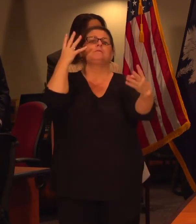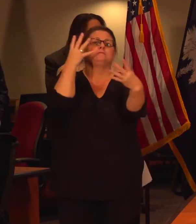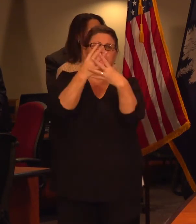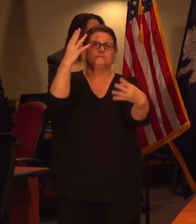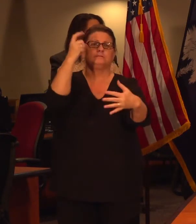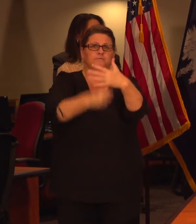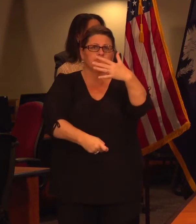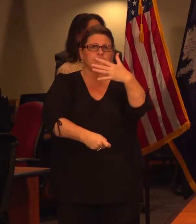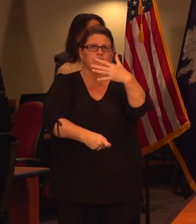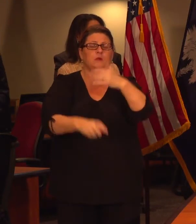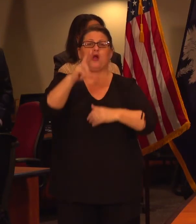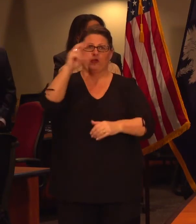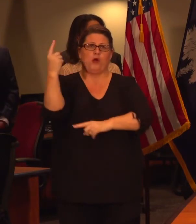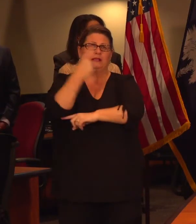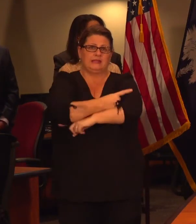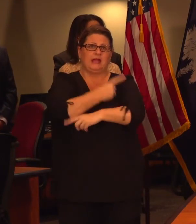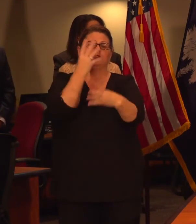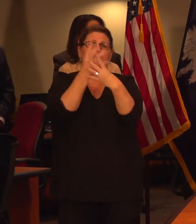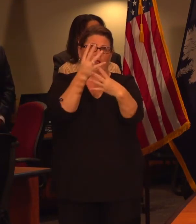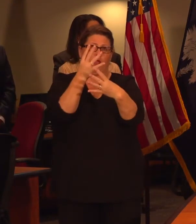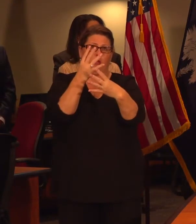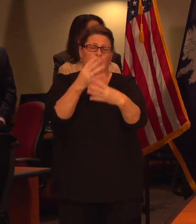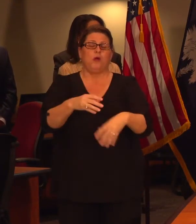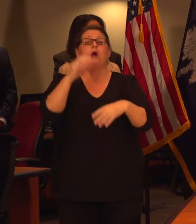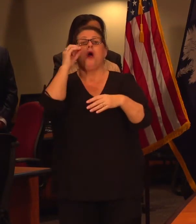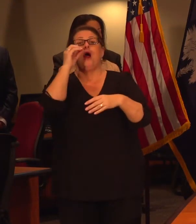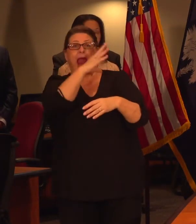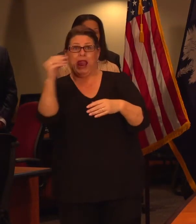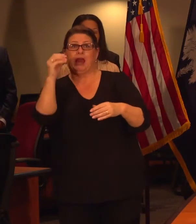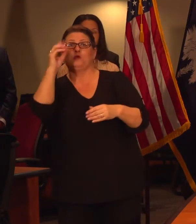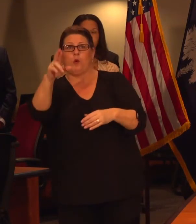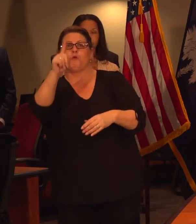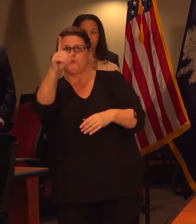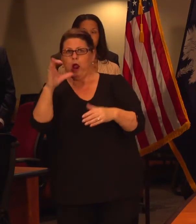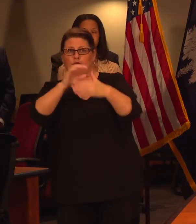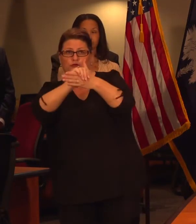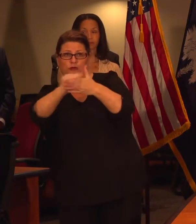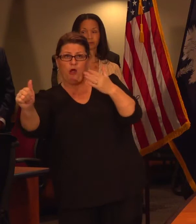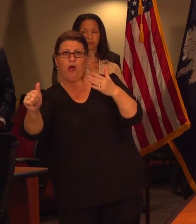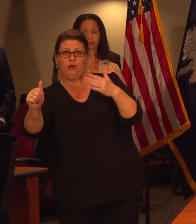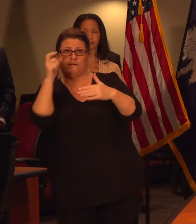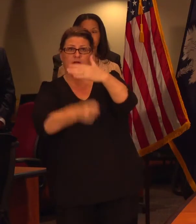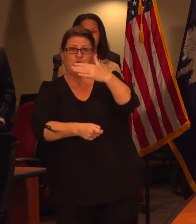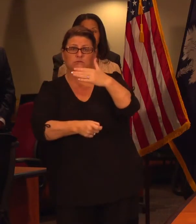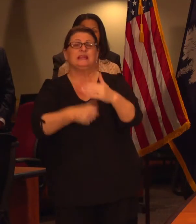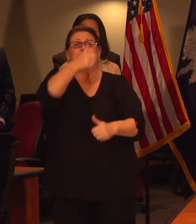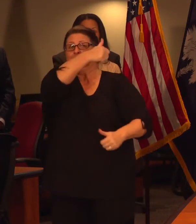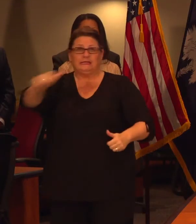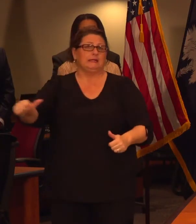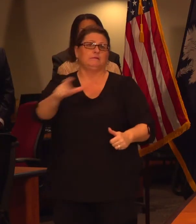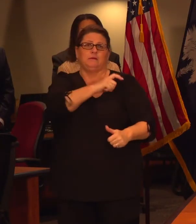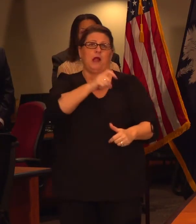crime, punishable by 30 days in jail, up to $100 for every day of violation. law enforcement, any law enforcement officer